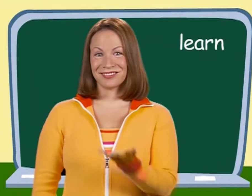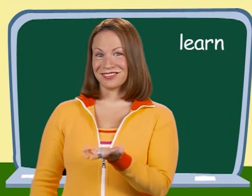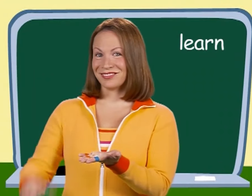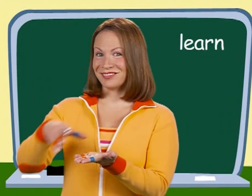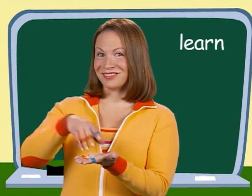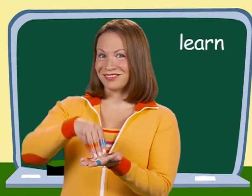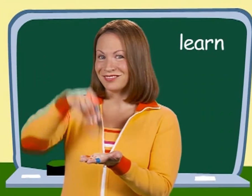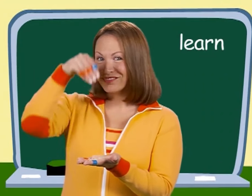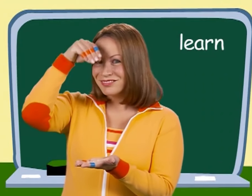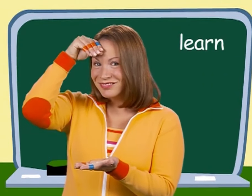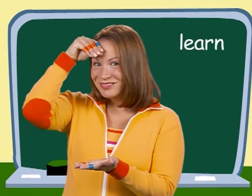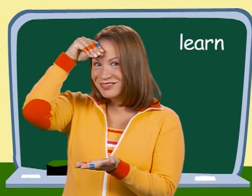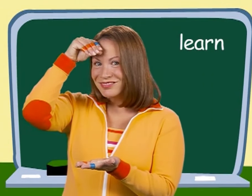Let's sign it.